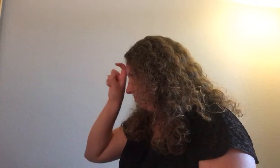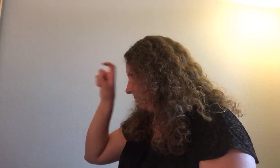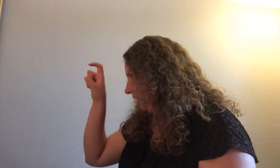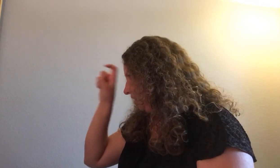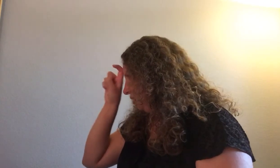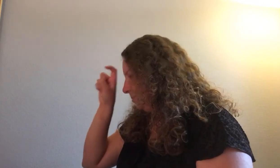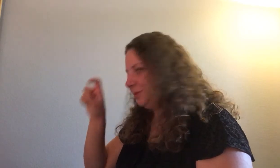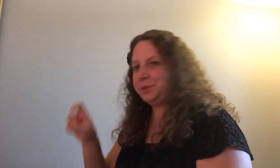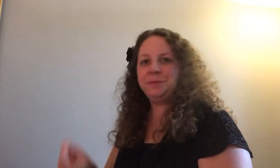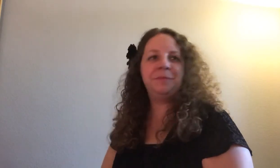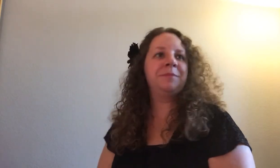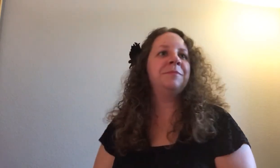Egypt.